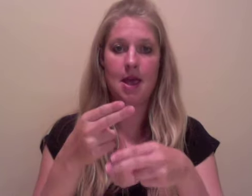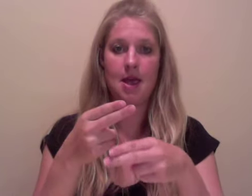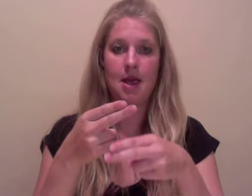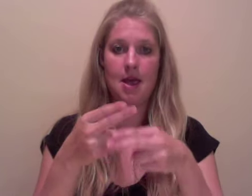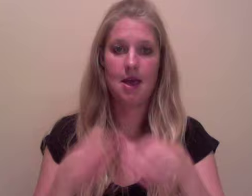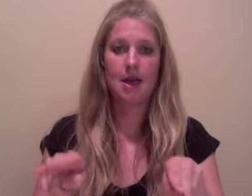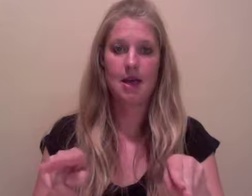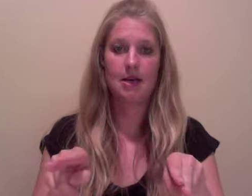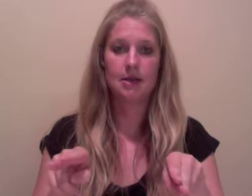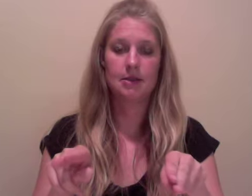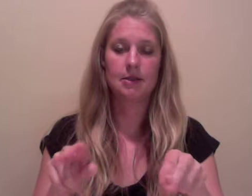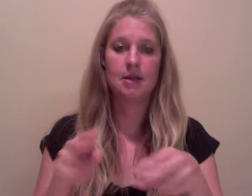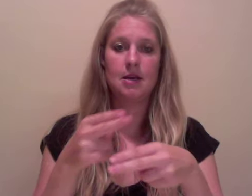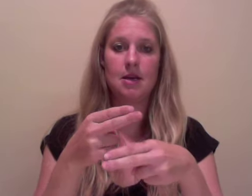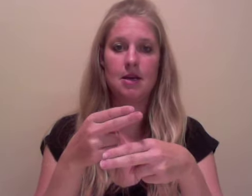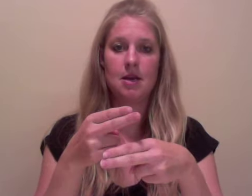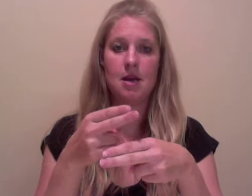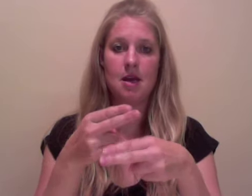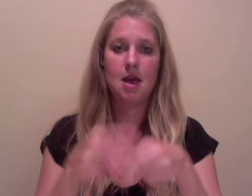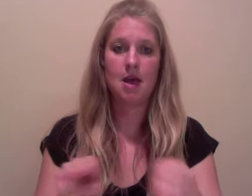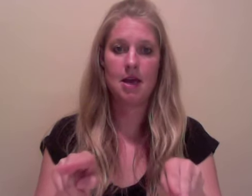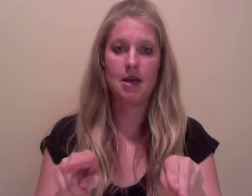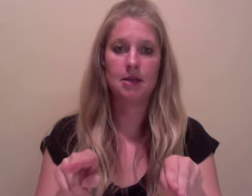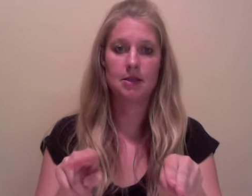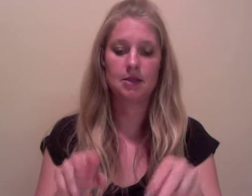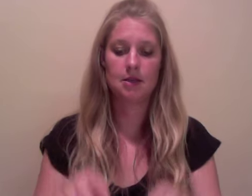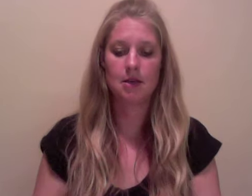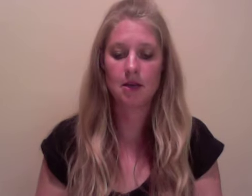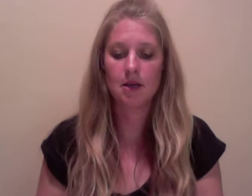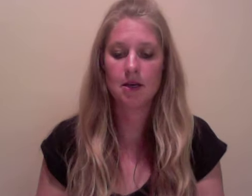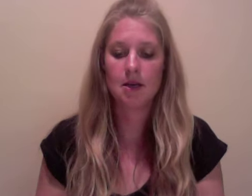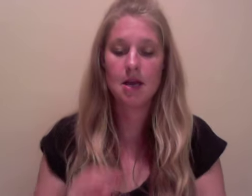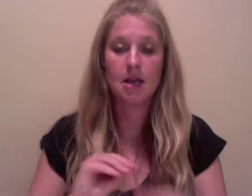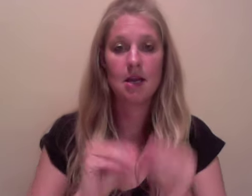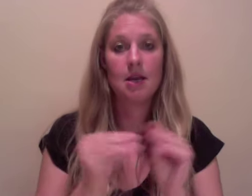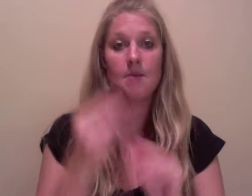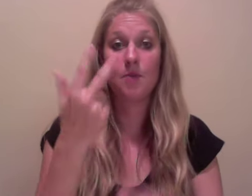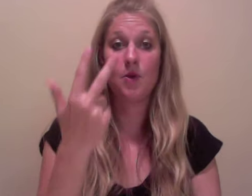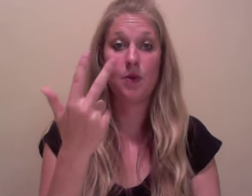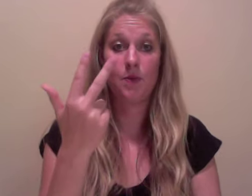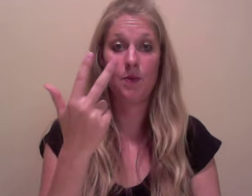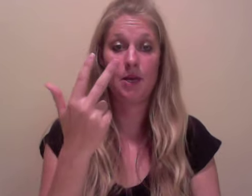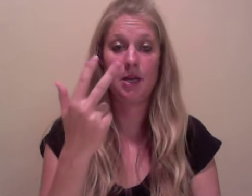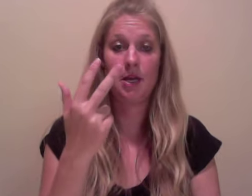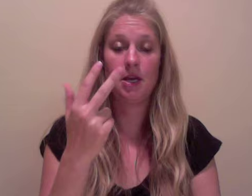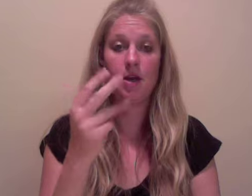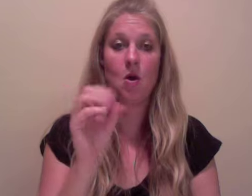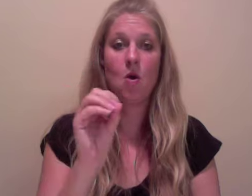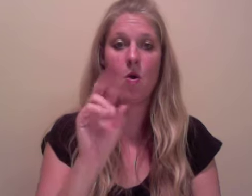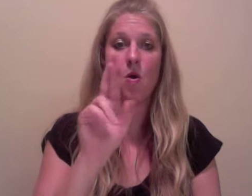Okay, this is the sign for eggs. Your dominant hand on top, your non-dominant on the bottom. For me, my dominant hand is my right hand. Number